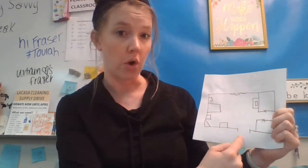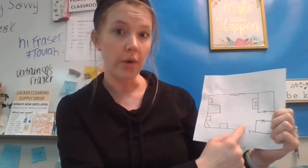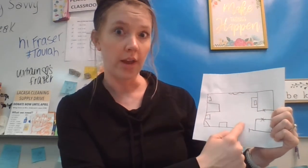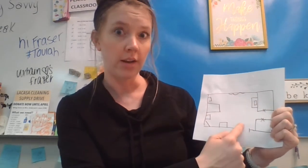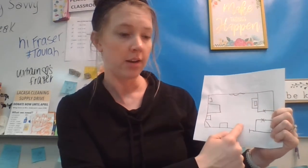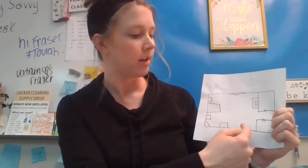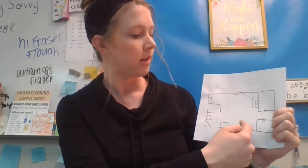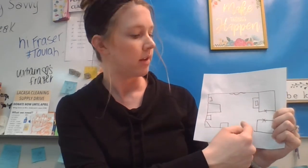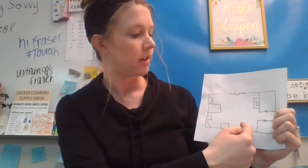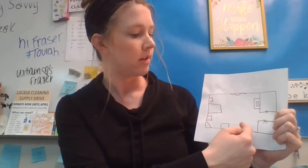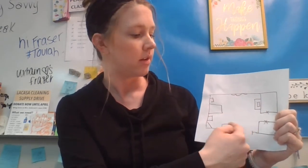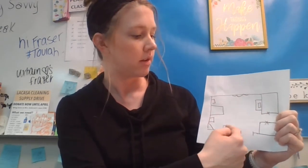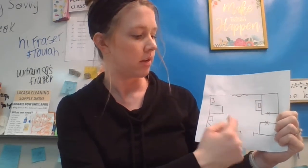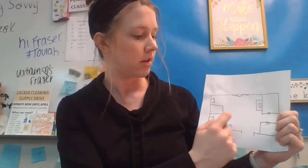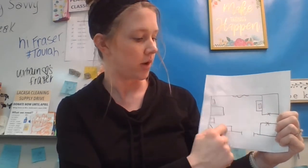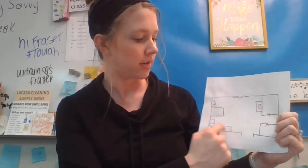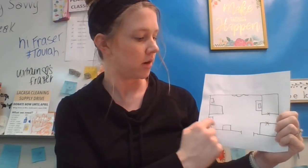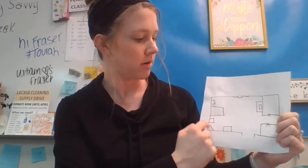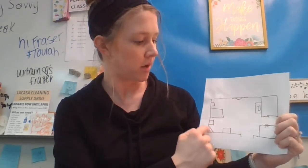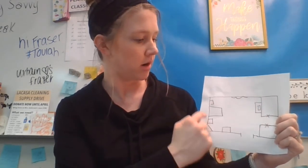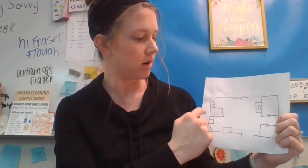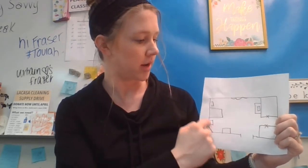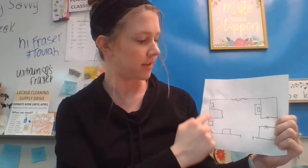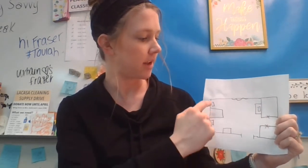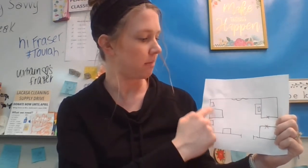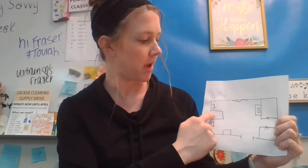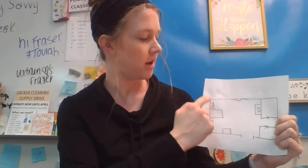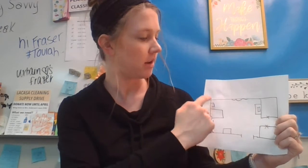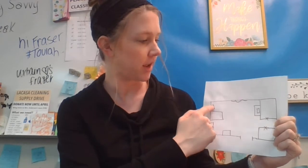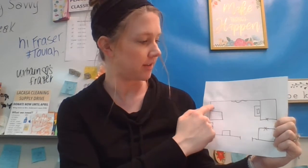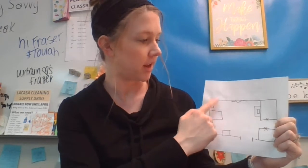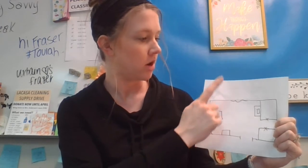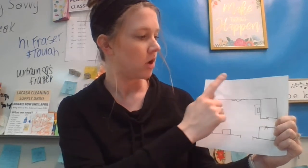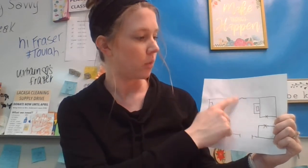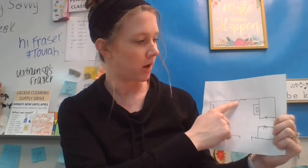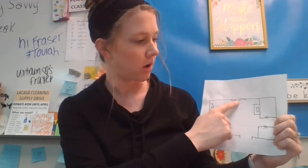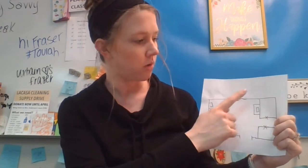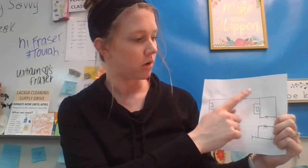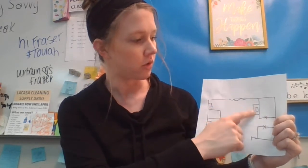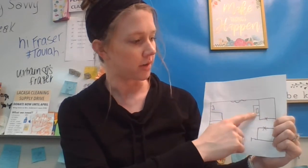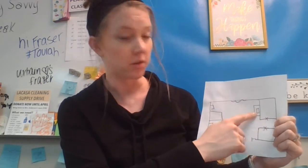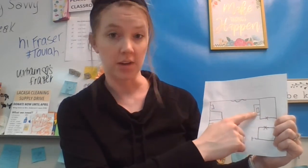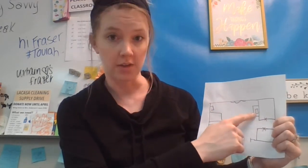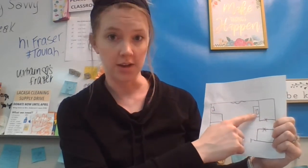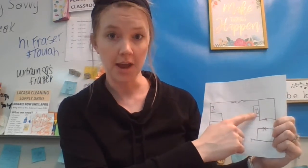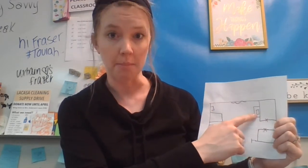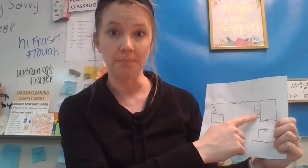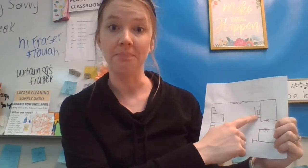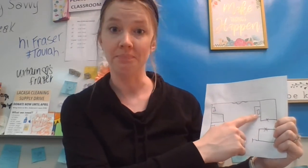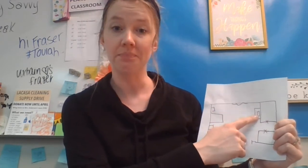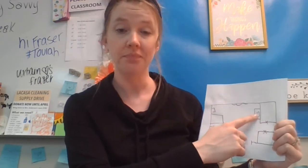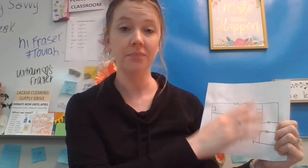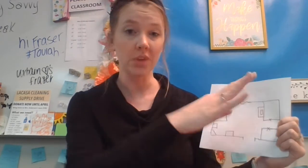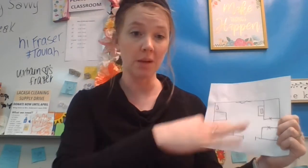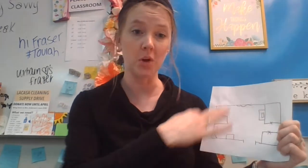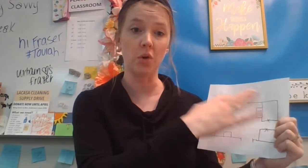go in, dresser, mirror, nightstand, bed, nightstand, window, dresser, TV on top. I'm going to go